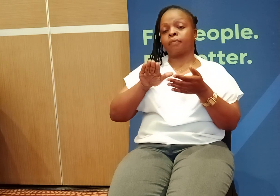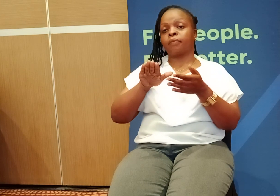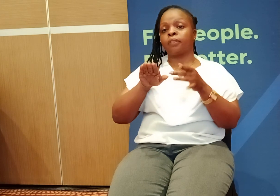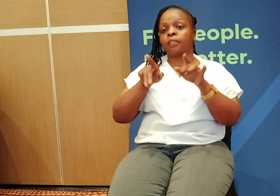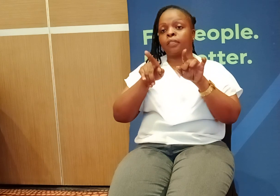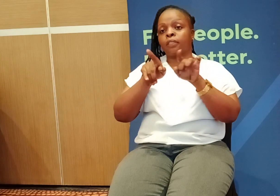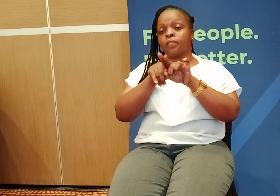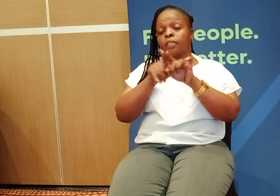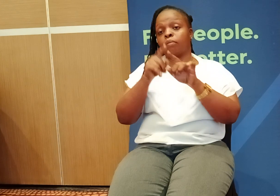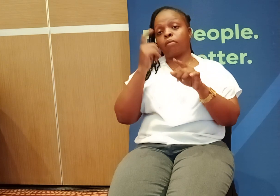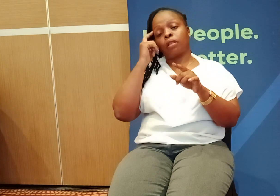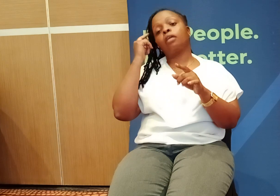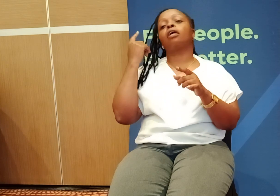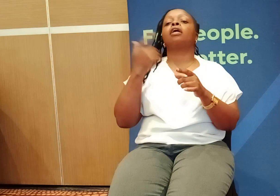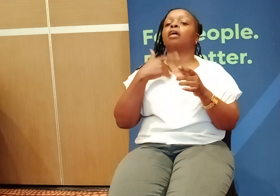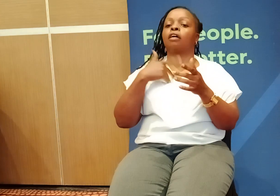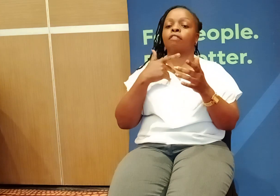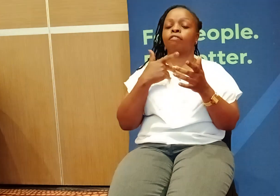think we still have pressure on exports,